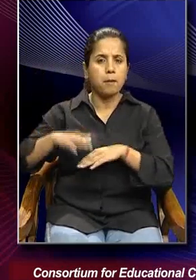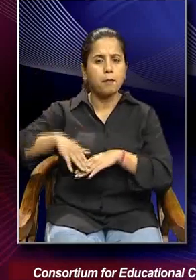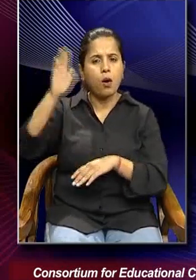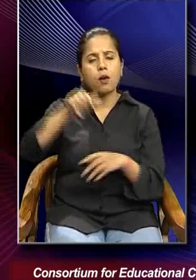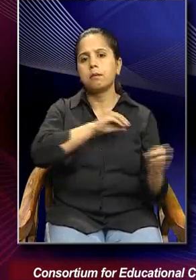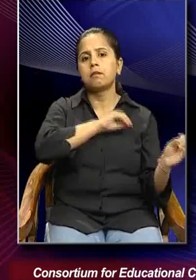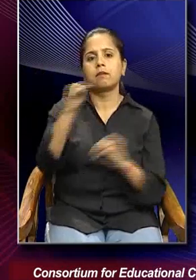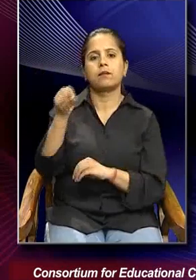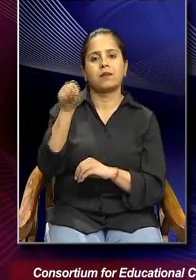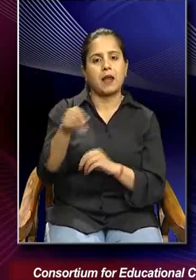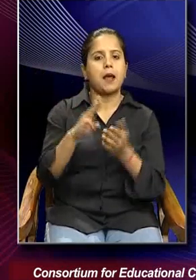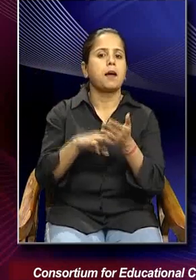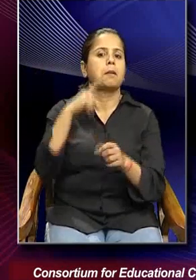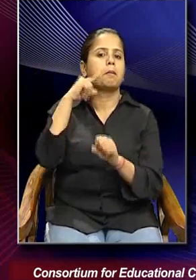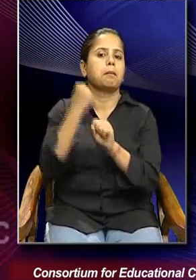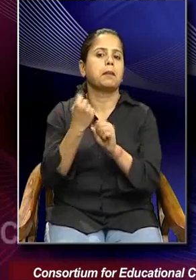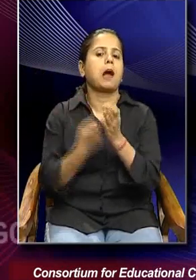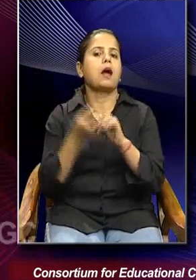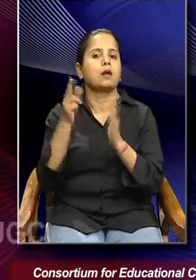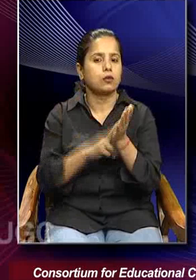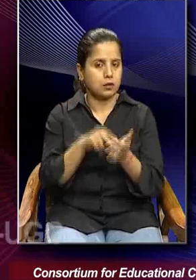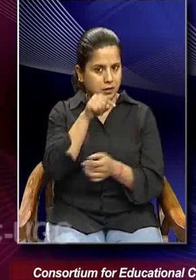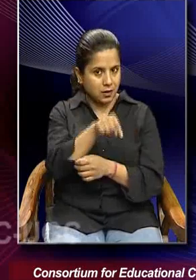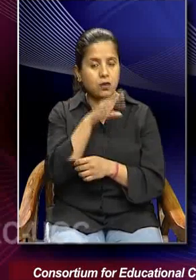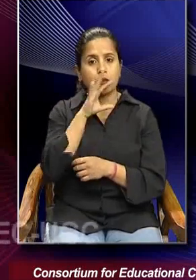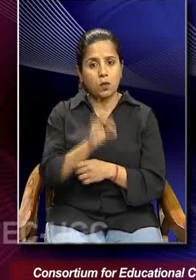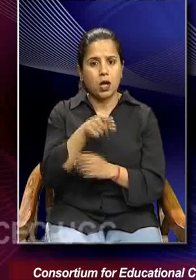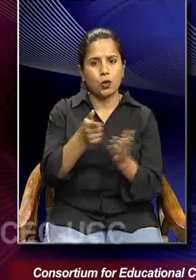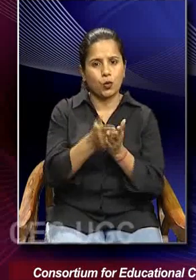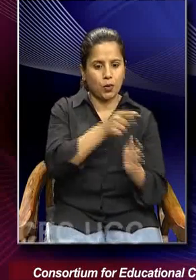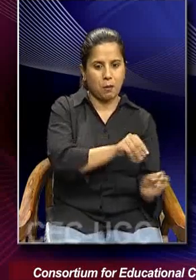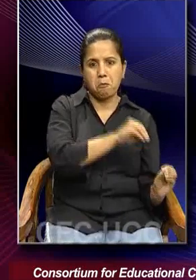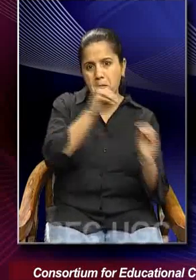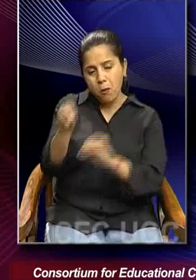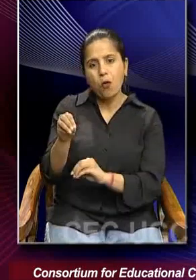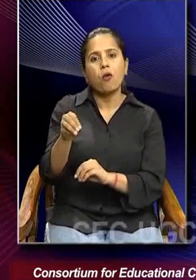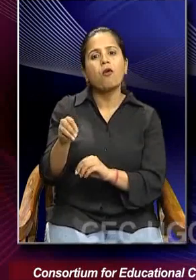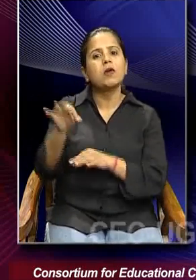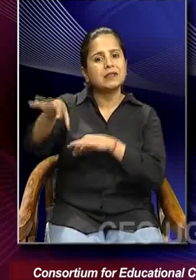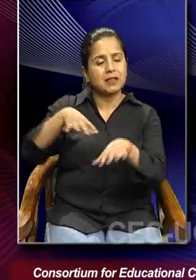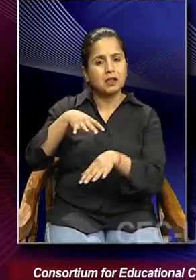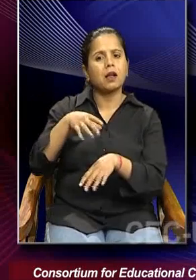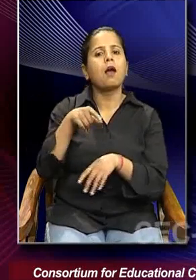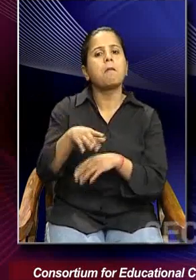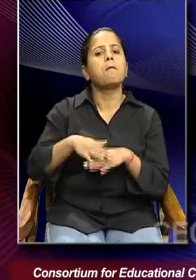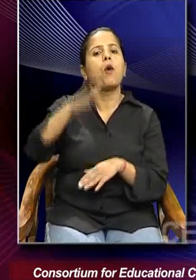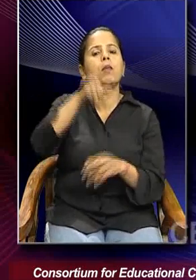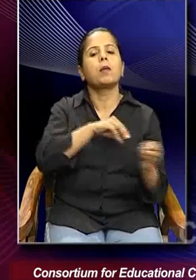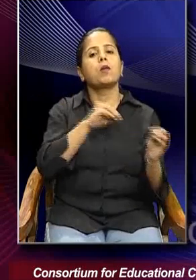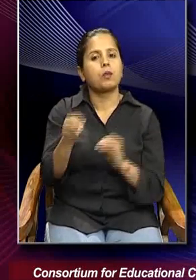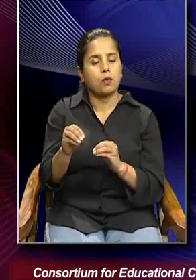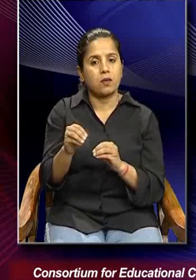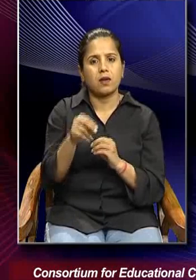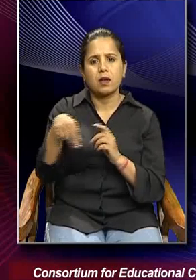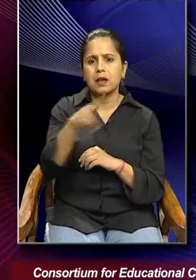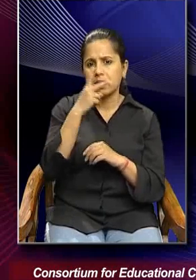process of migration, movement of people from rural areas to these urban centers, because of these